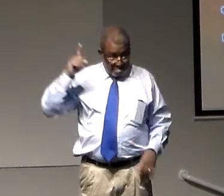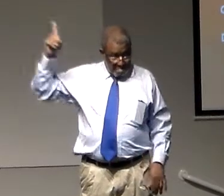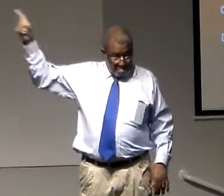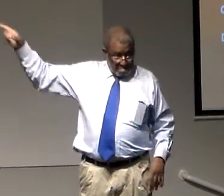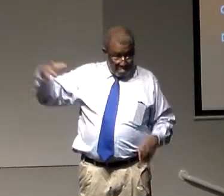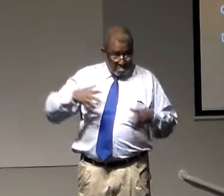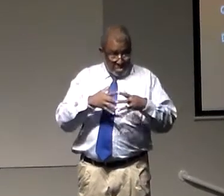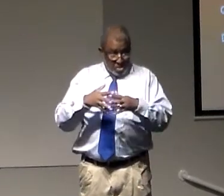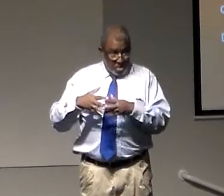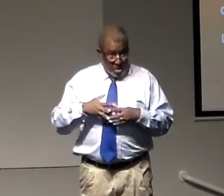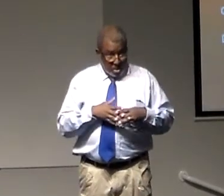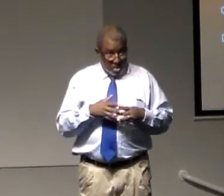Where's your wife?